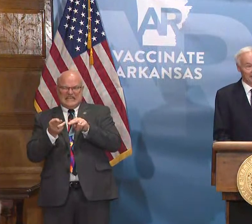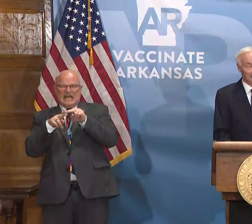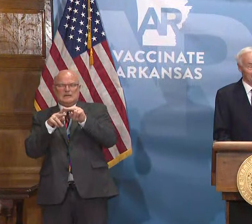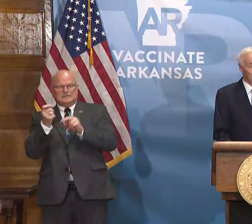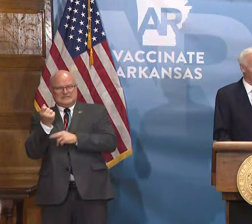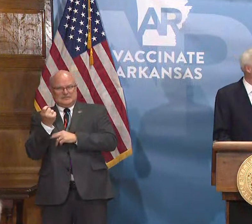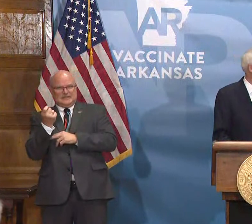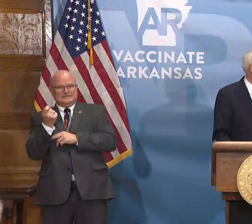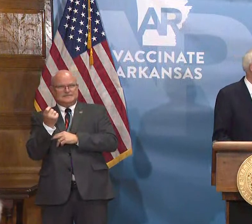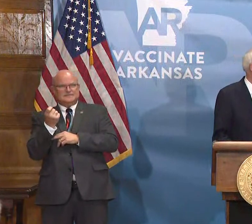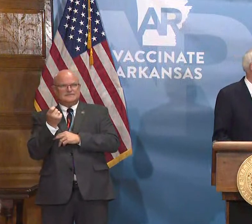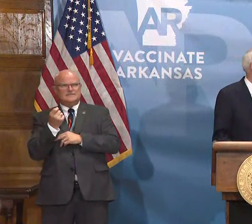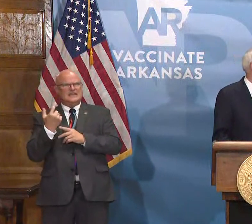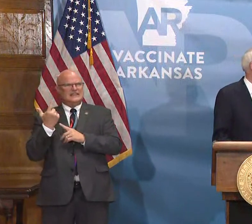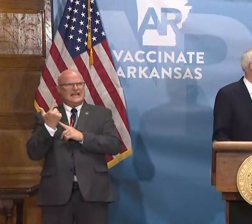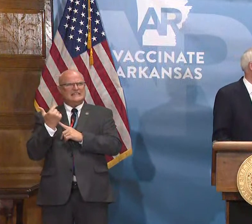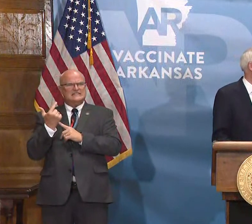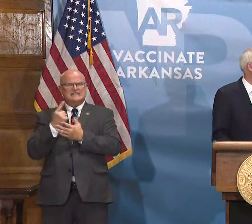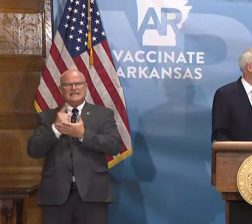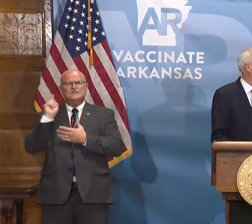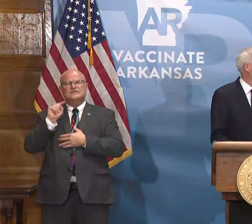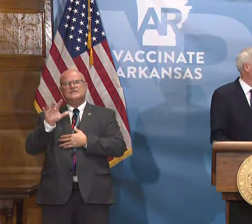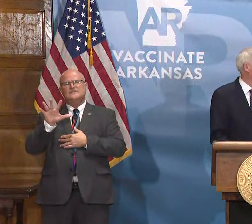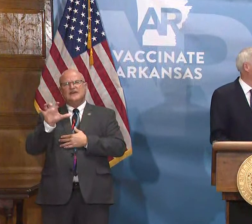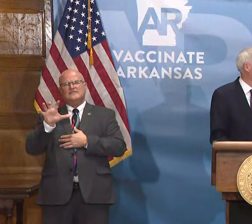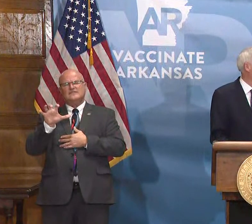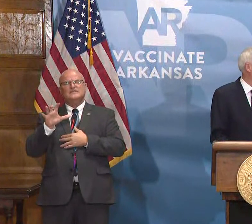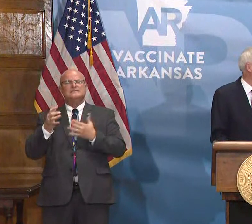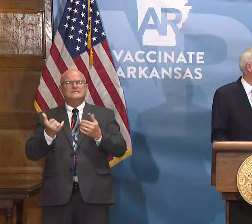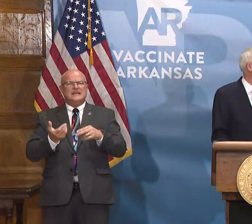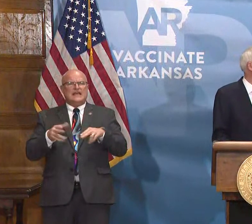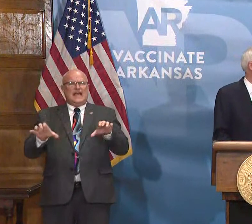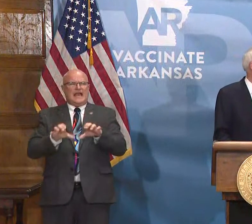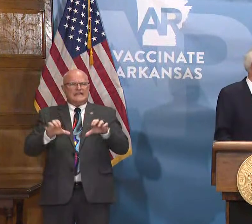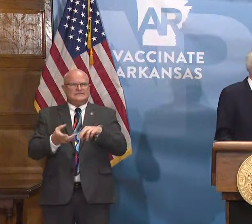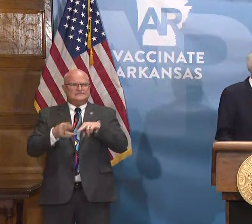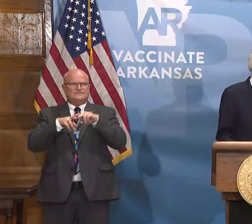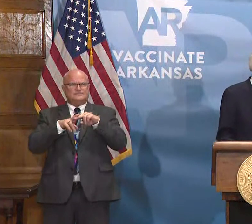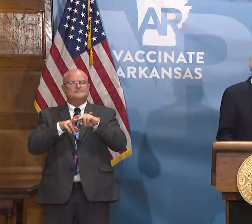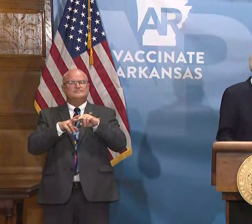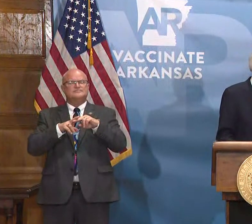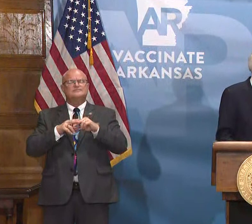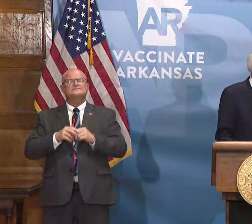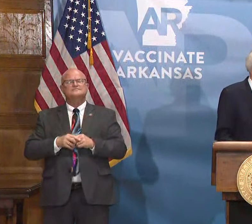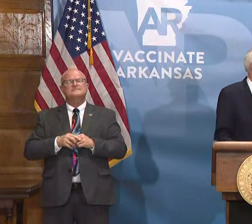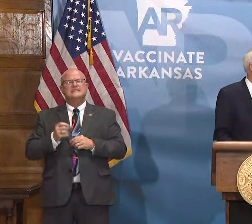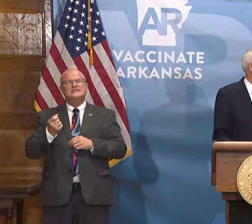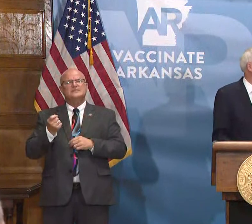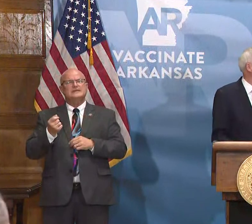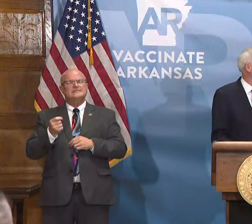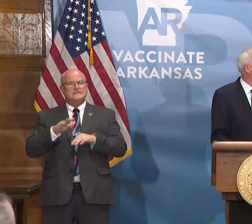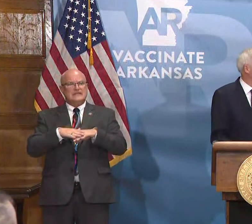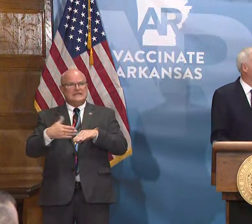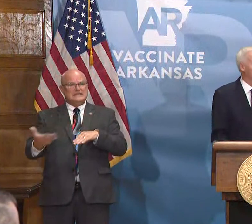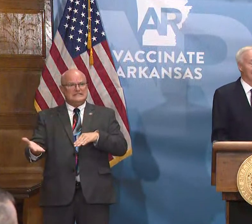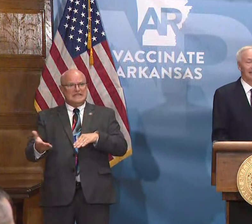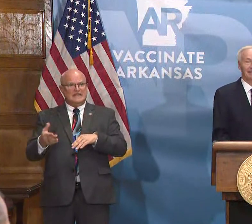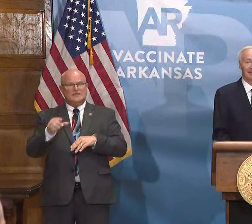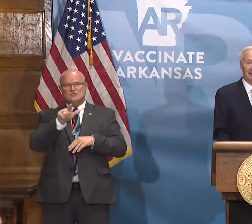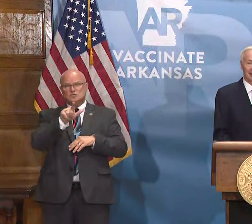week. I think it was about 500 last week. Active cases up a little bit, even though they're down for the week. Deaths,